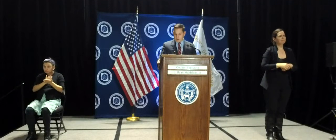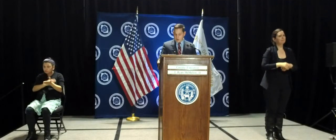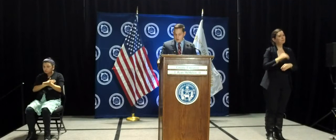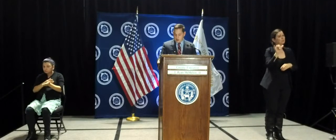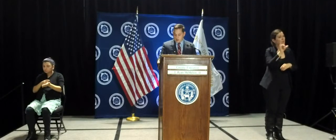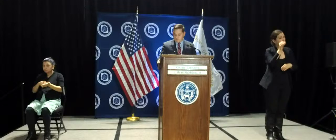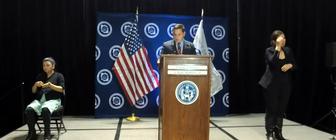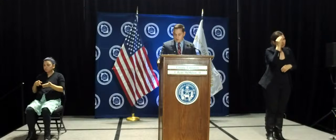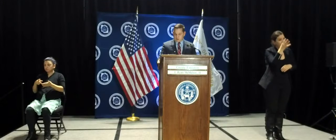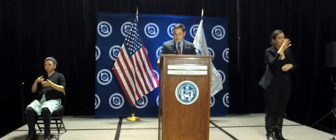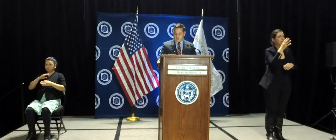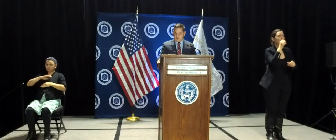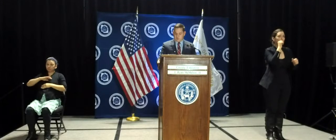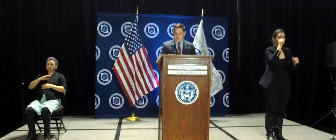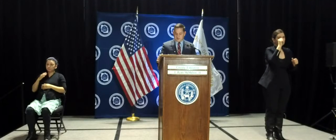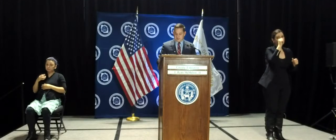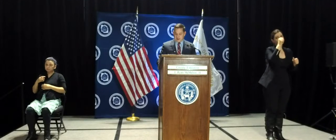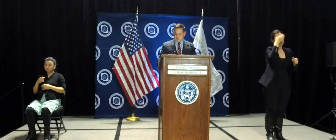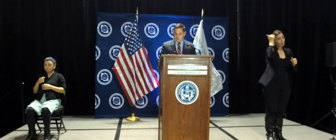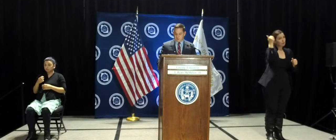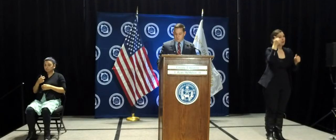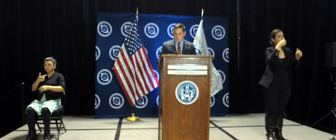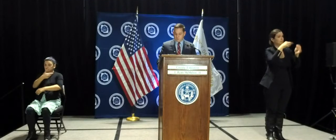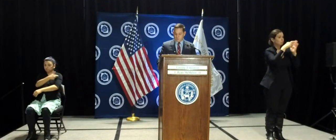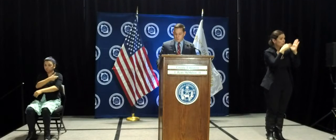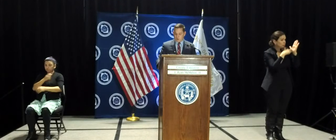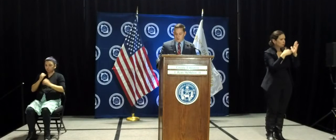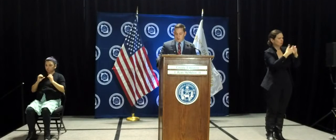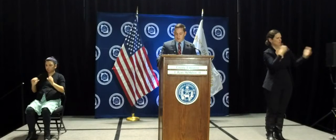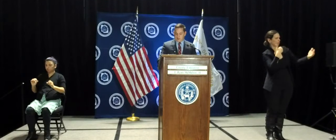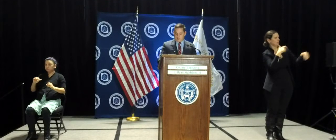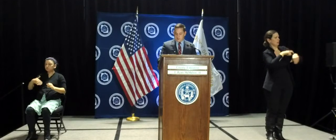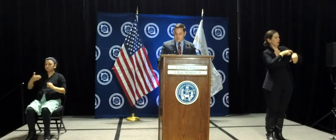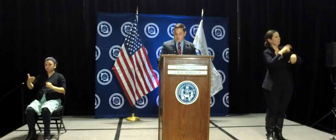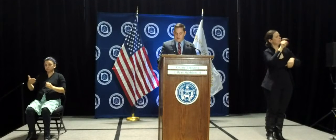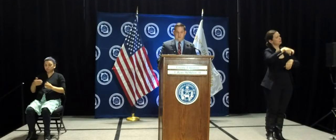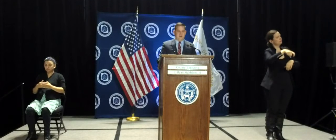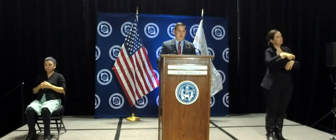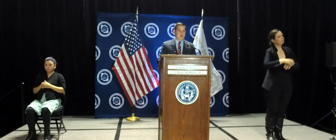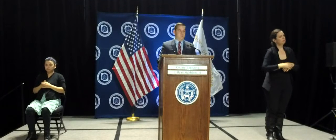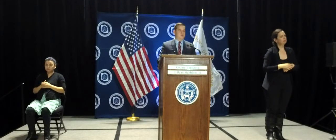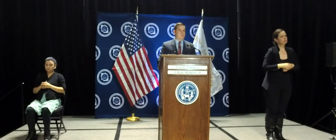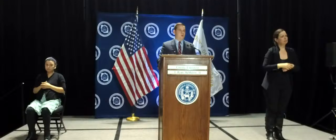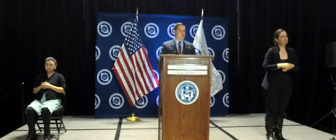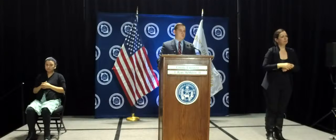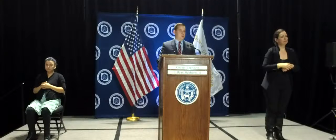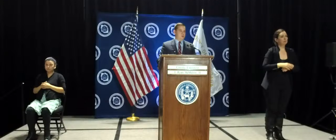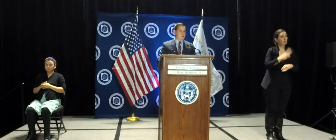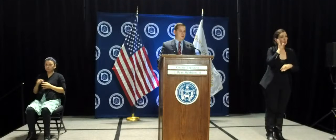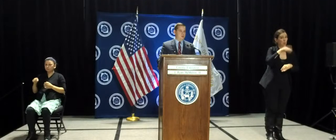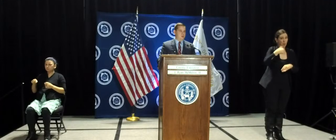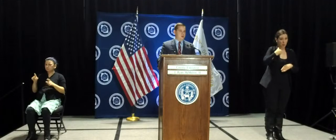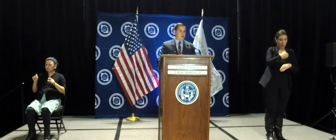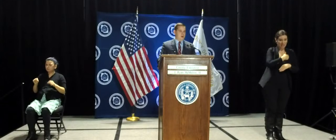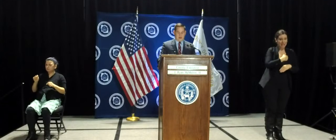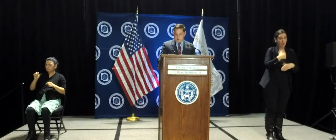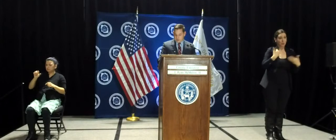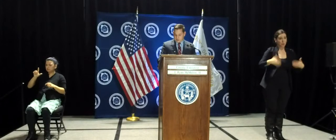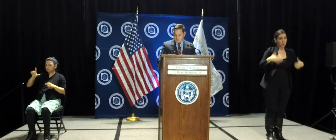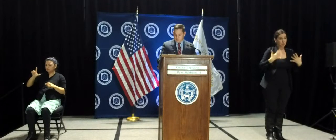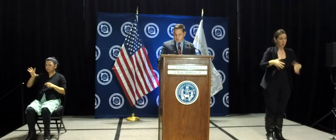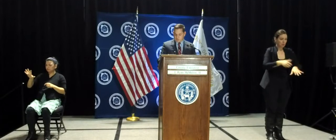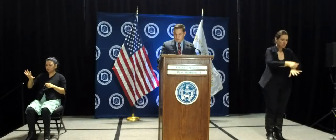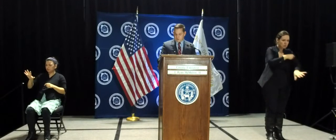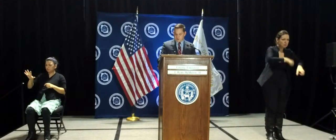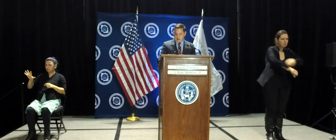together. Because for us to be successful, we need 75 to 80% participation in our county.